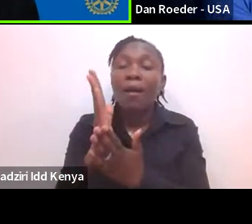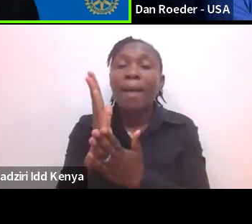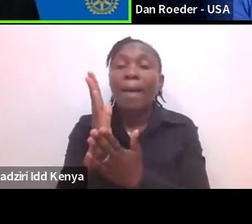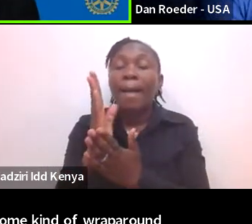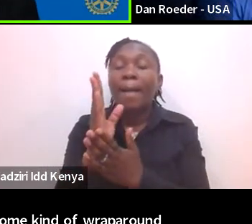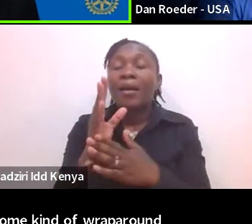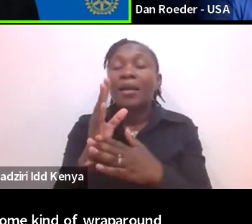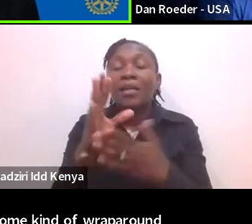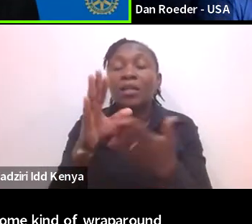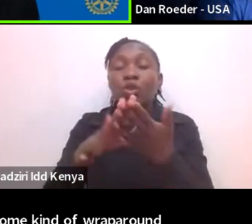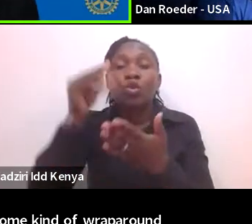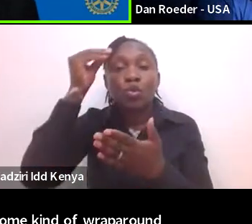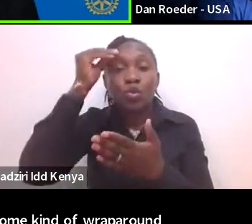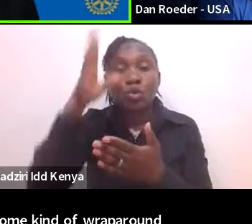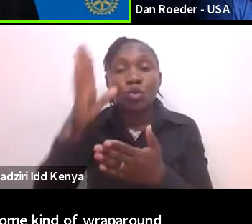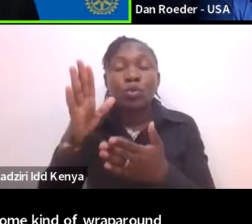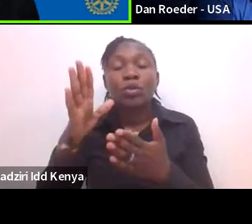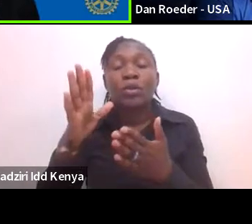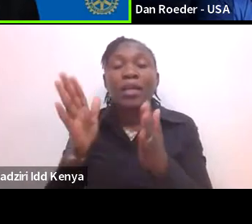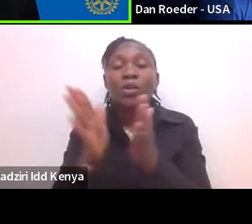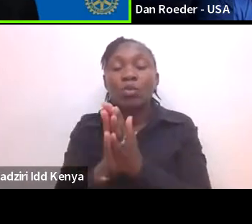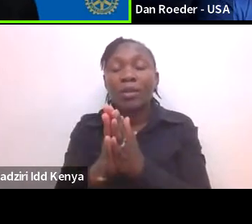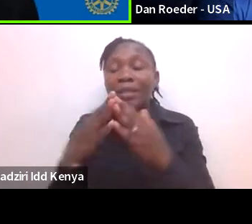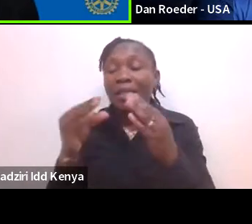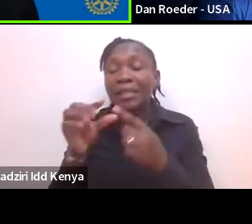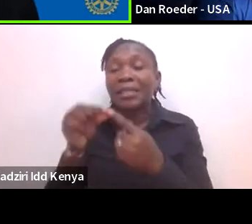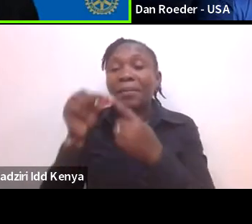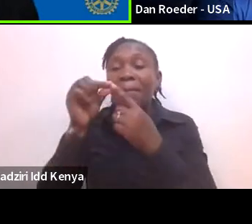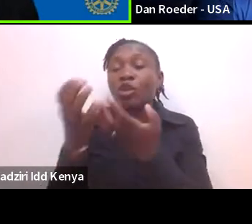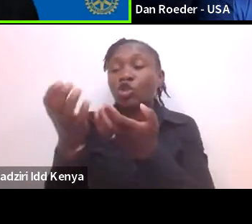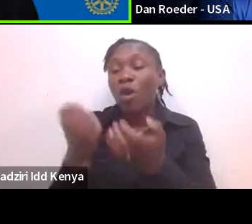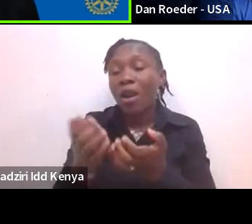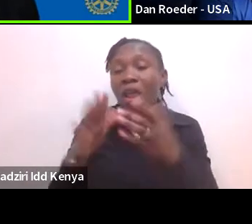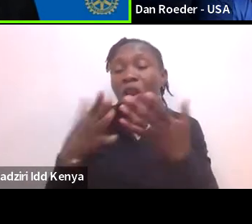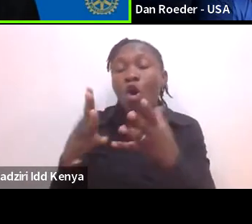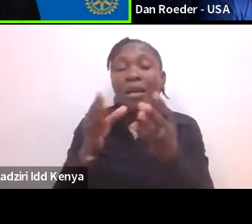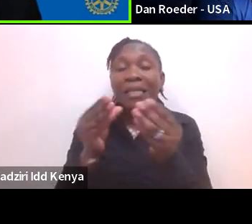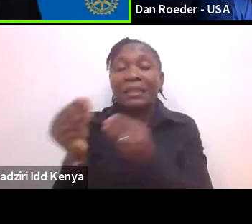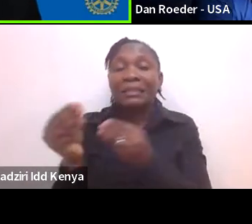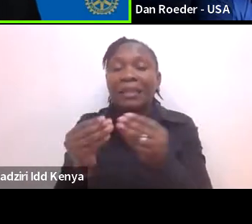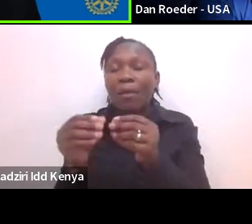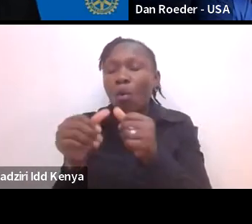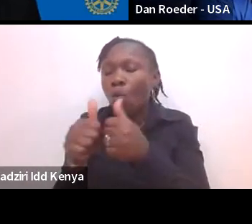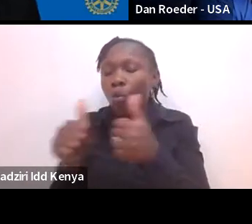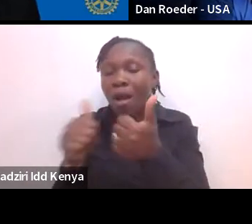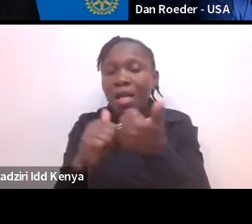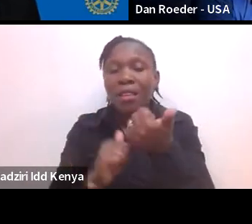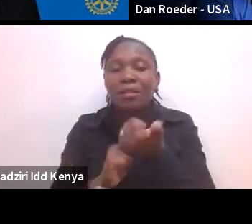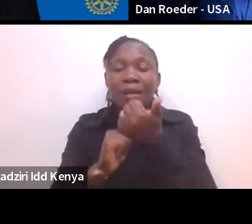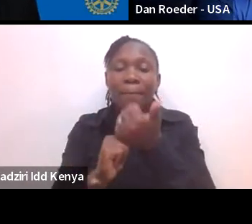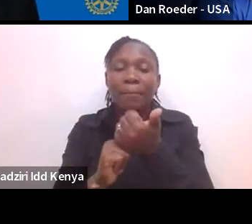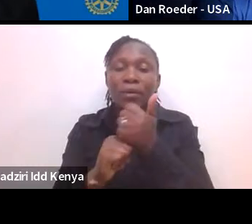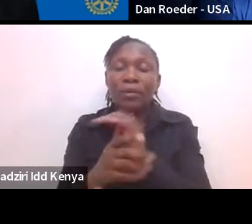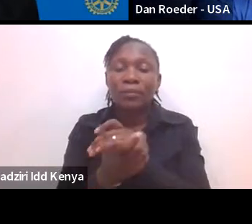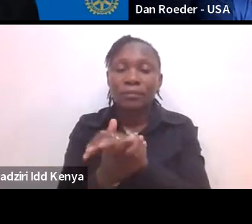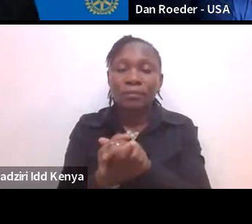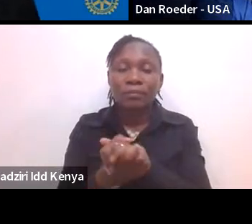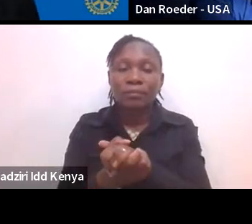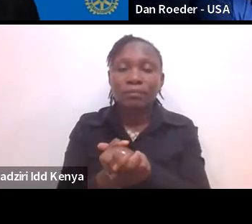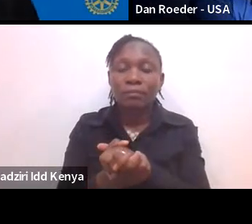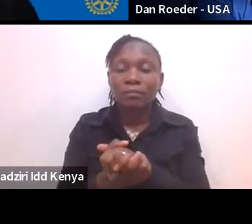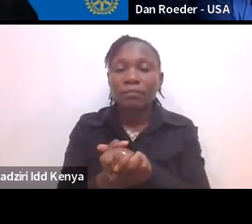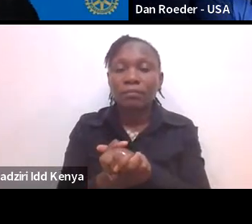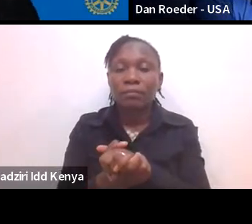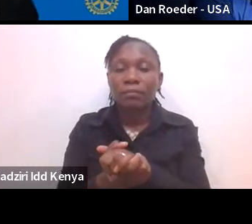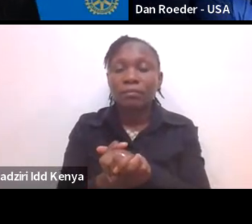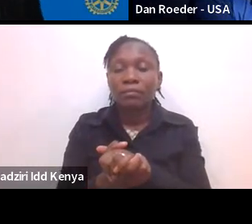population with special needs or disabilities are well supported. Yeah, and I